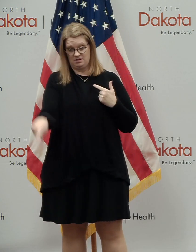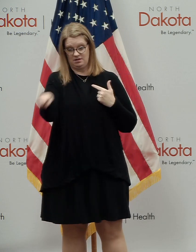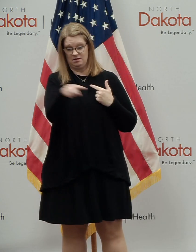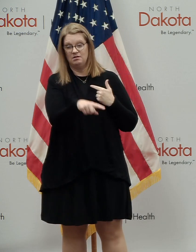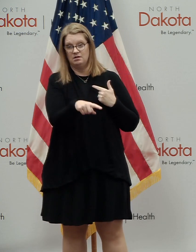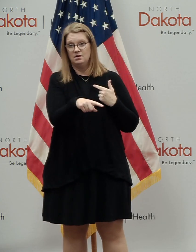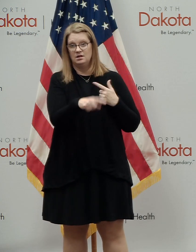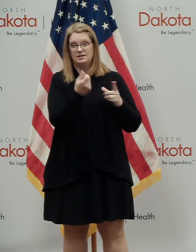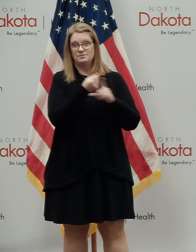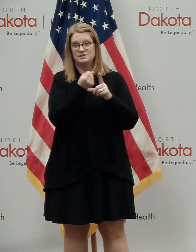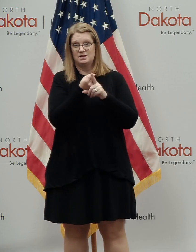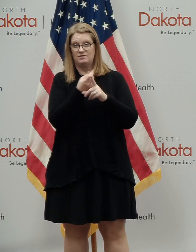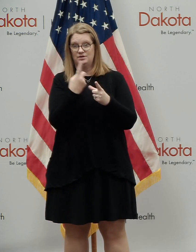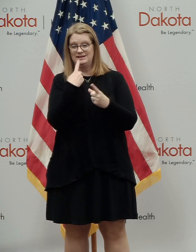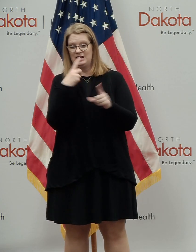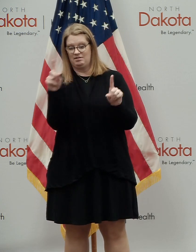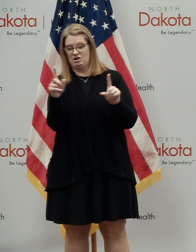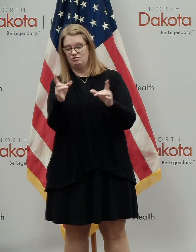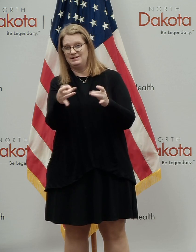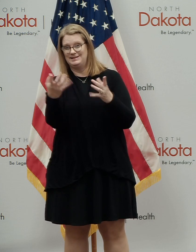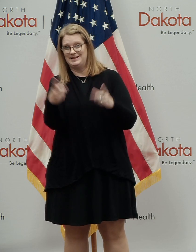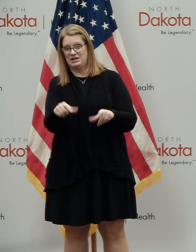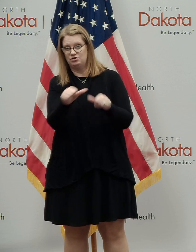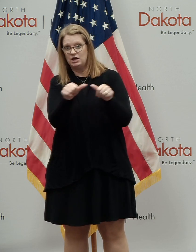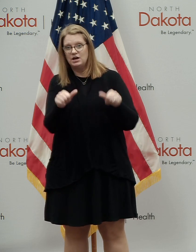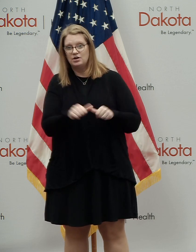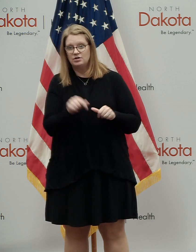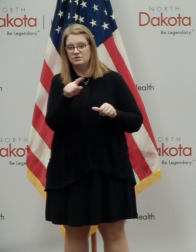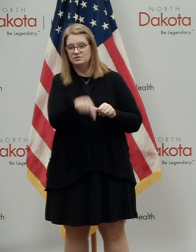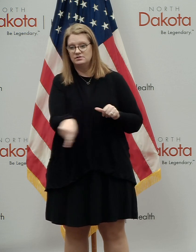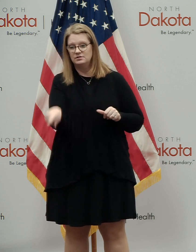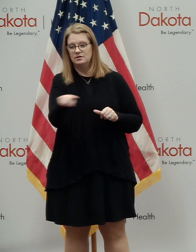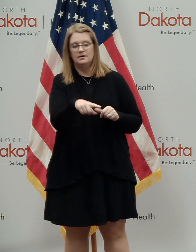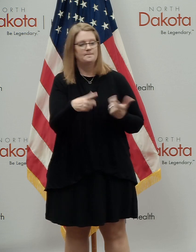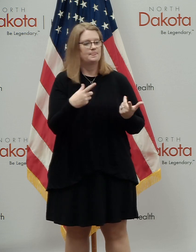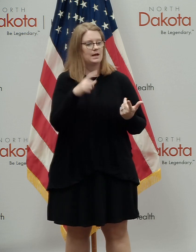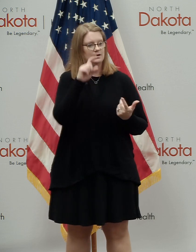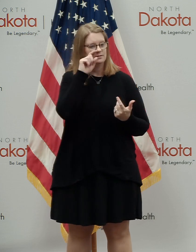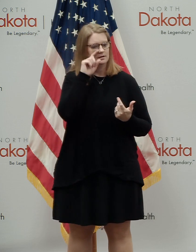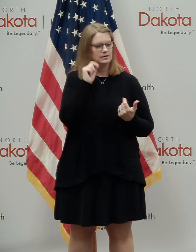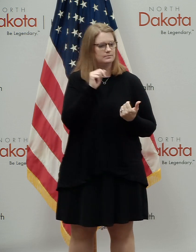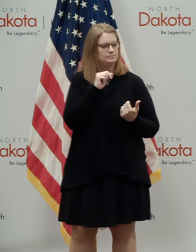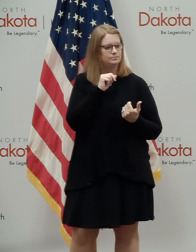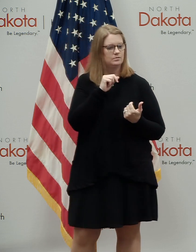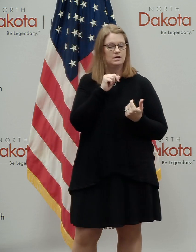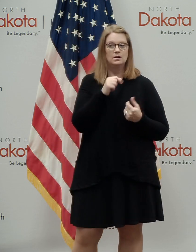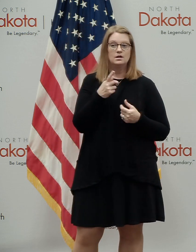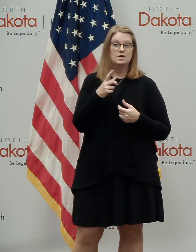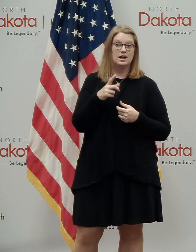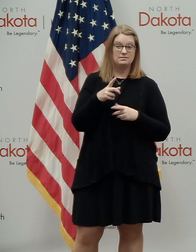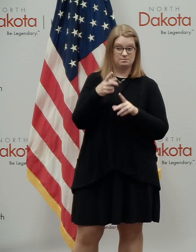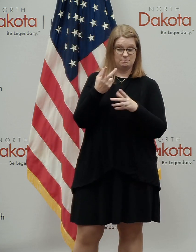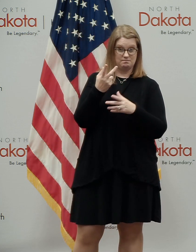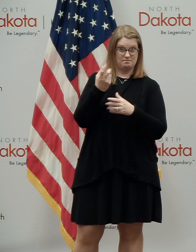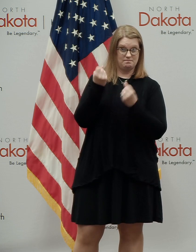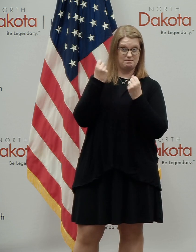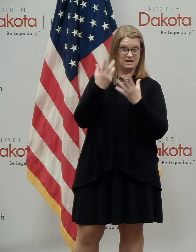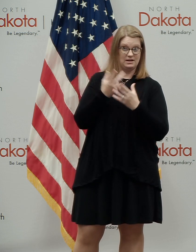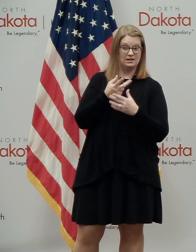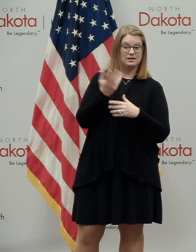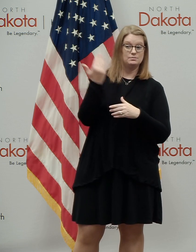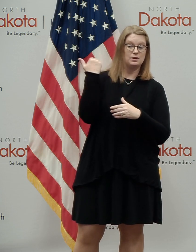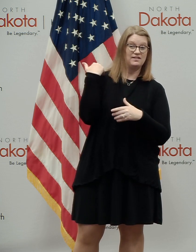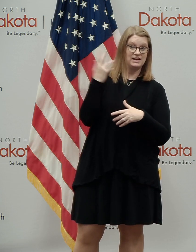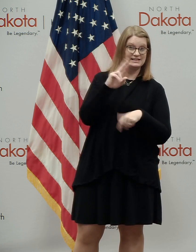impacted by the declared disasters. And many of them had been impacted by both COVID-19 and previous